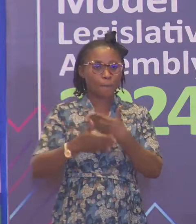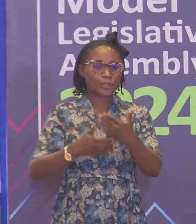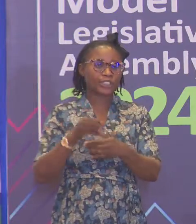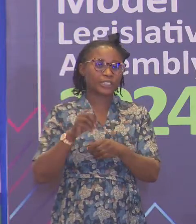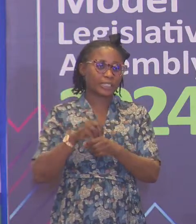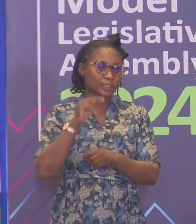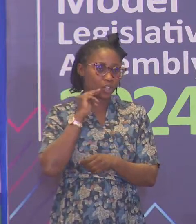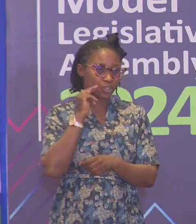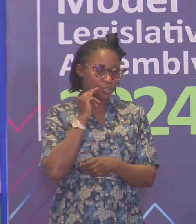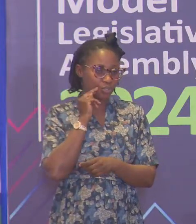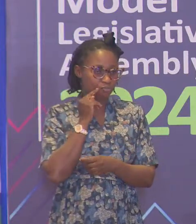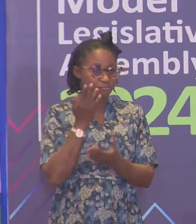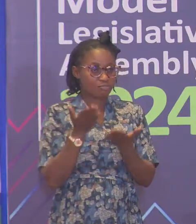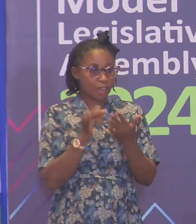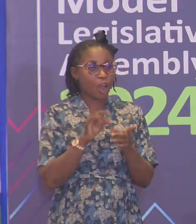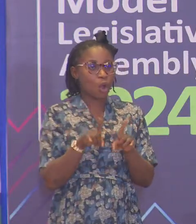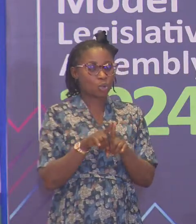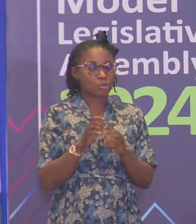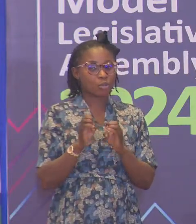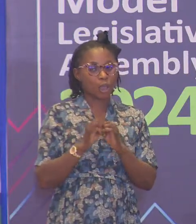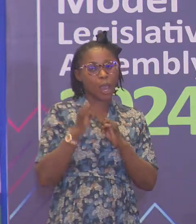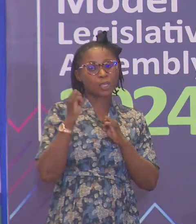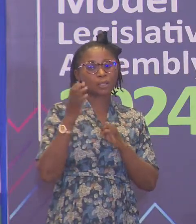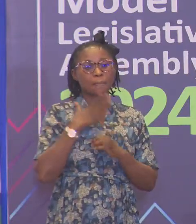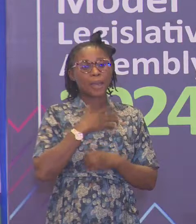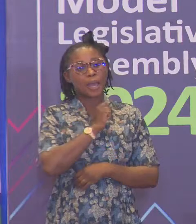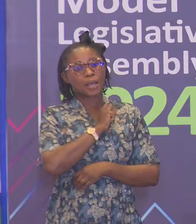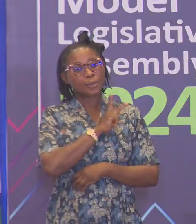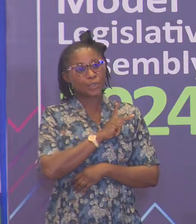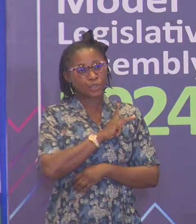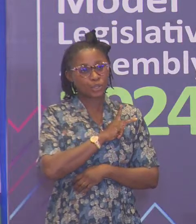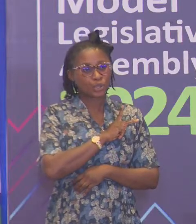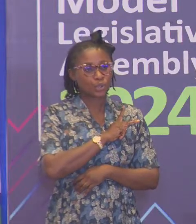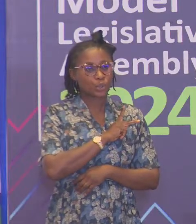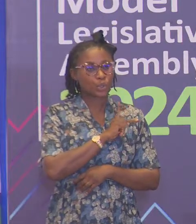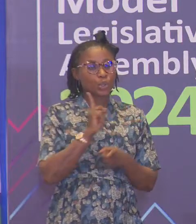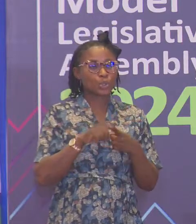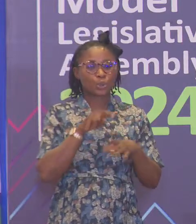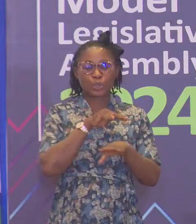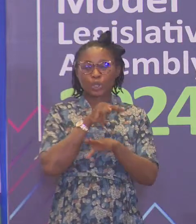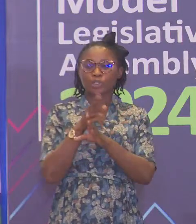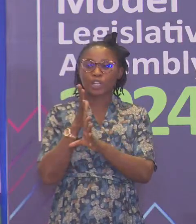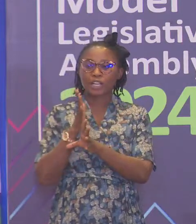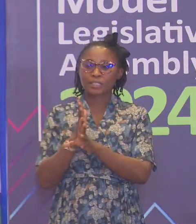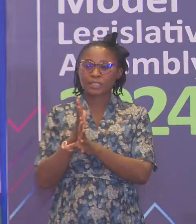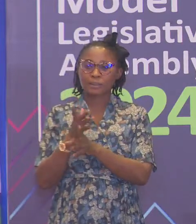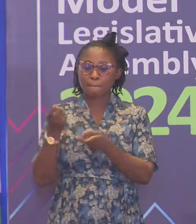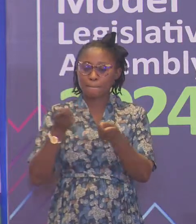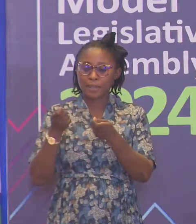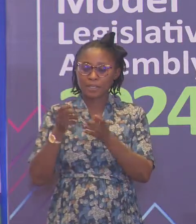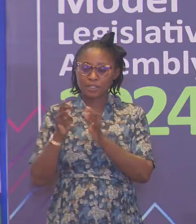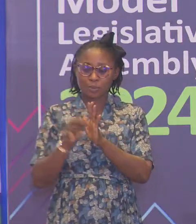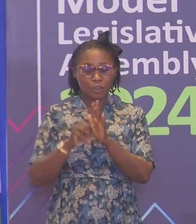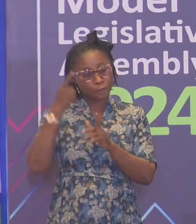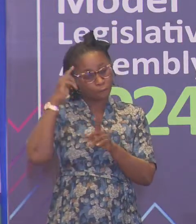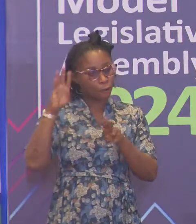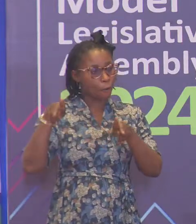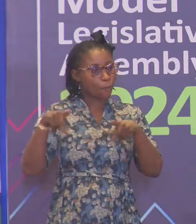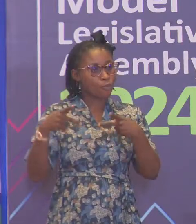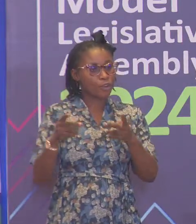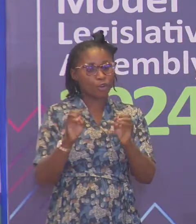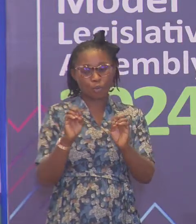Nigeria. May I also extend my appreciation to the National Assembly management for providing the